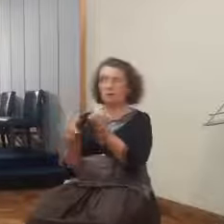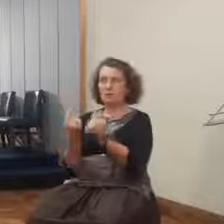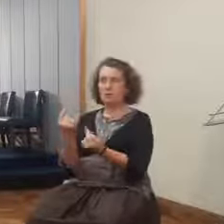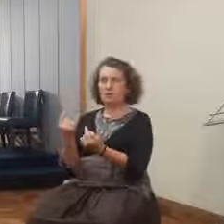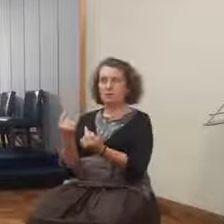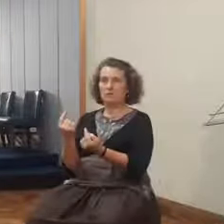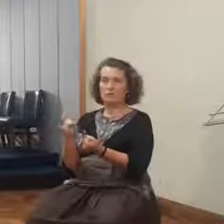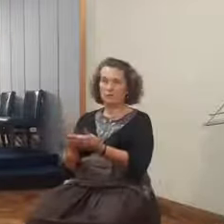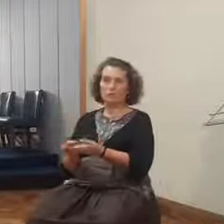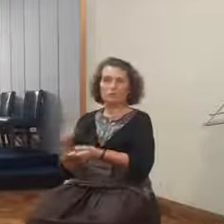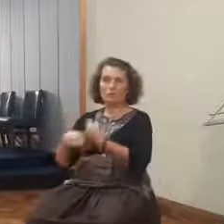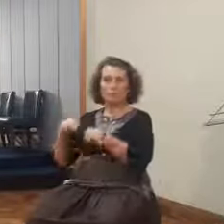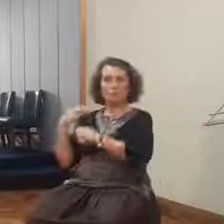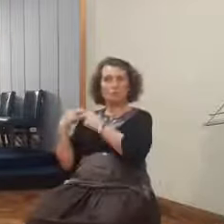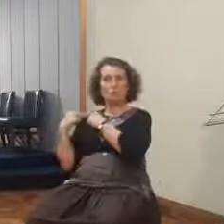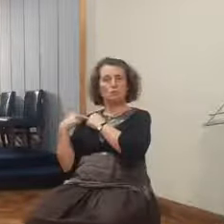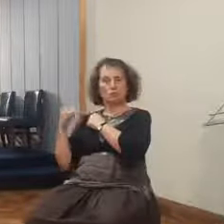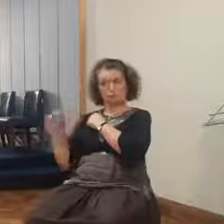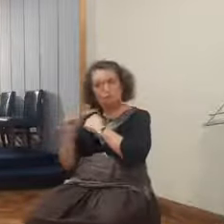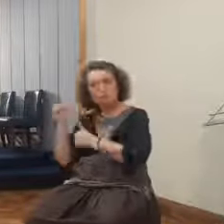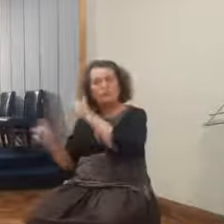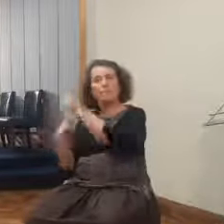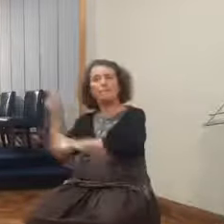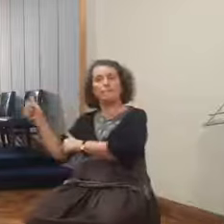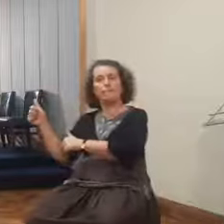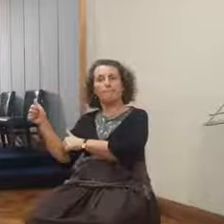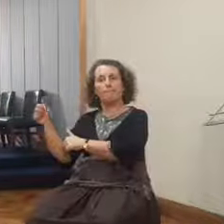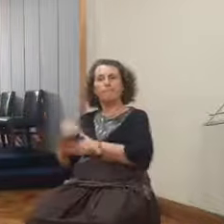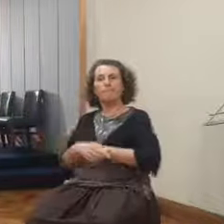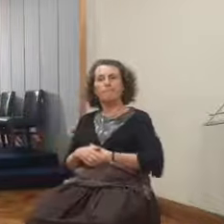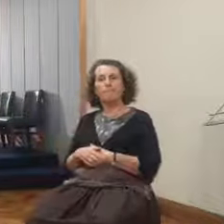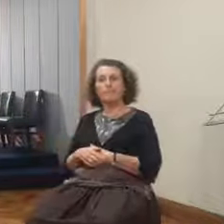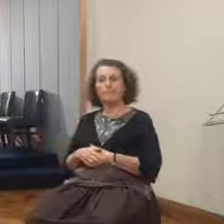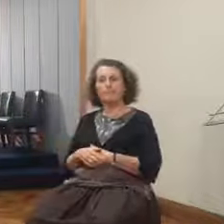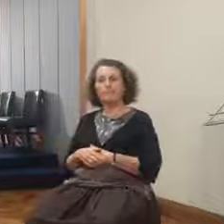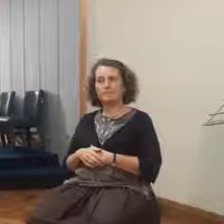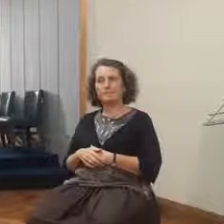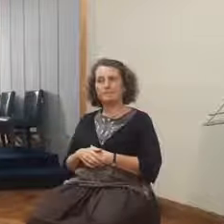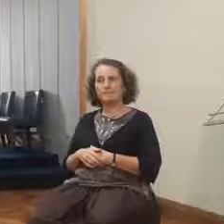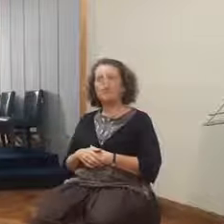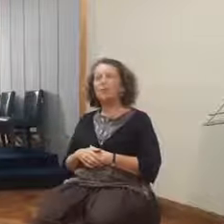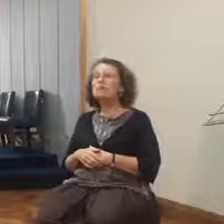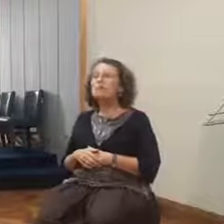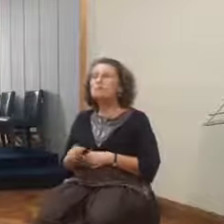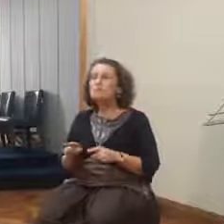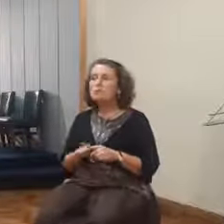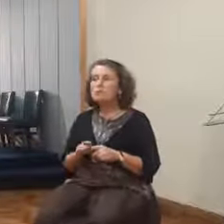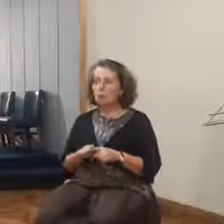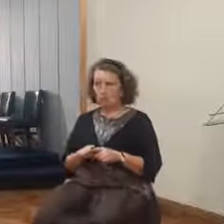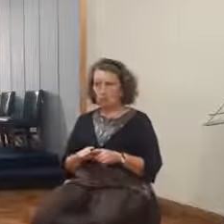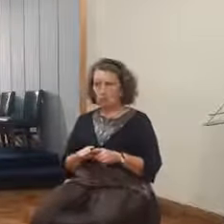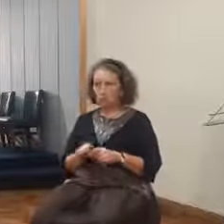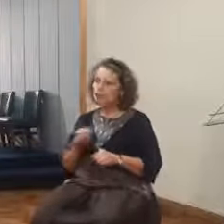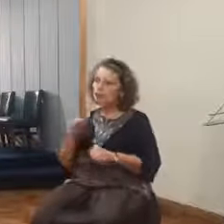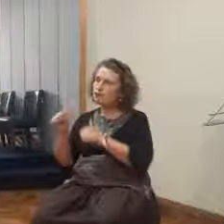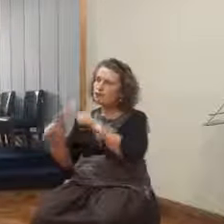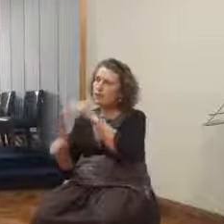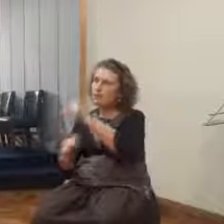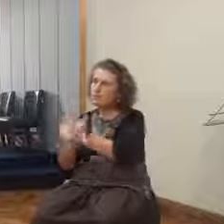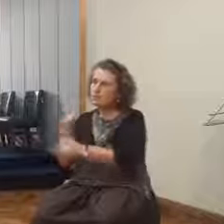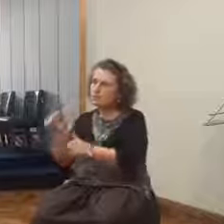excellent ornament to our profession of faith. But there's a challenge there. Praise is fitting, praise is